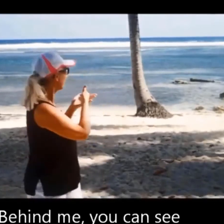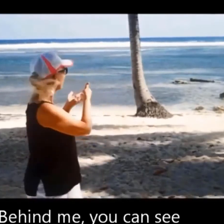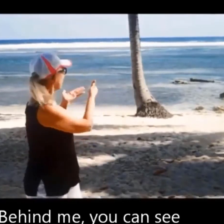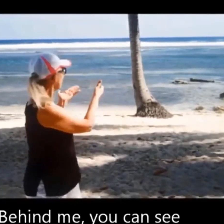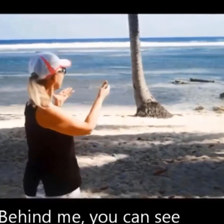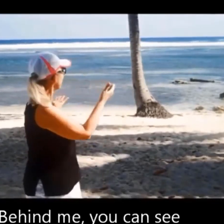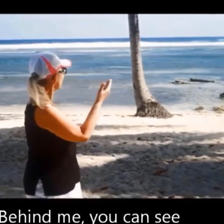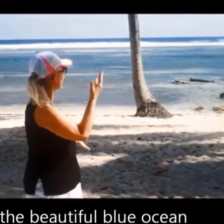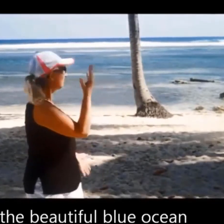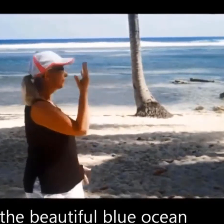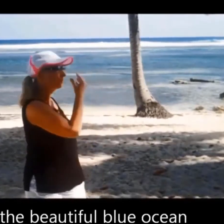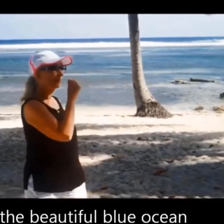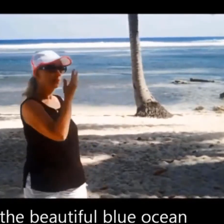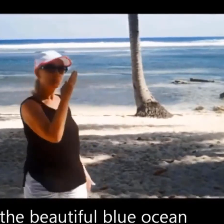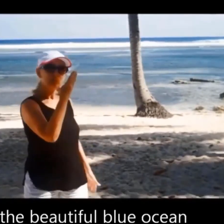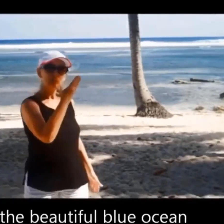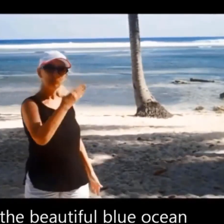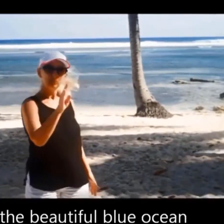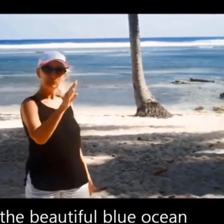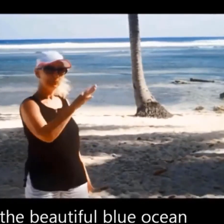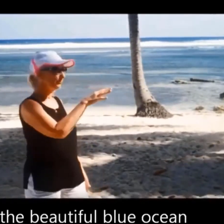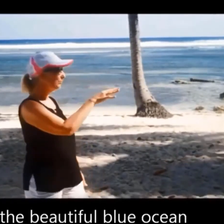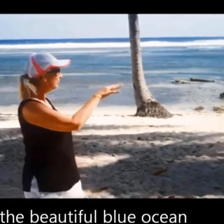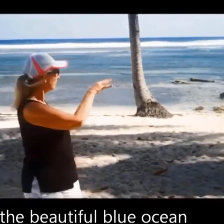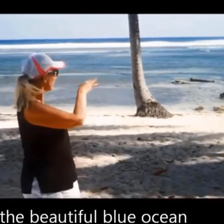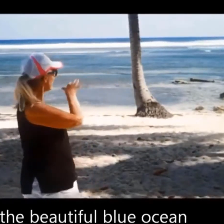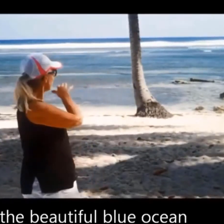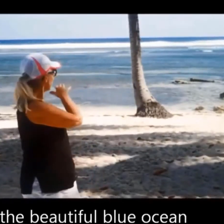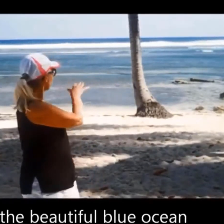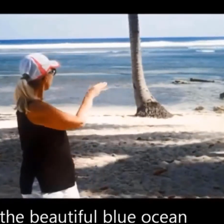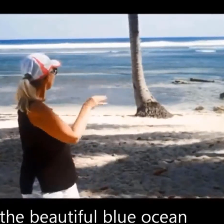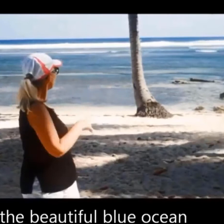the waves. Behind me, you can see the beautiful blue ocean.